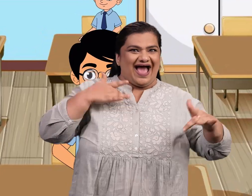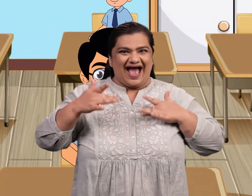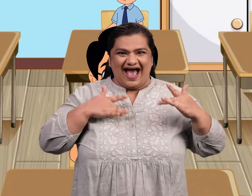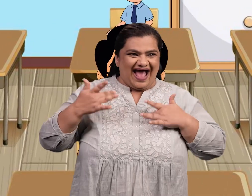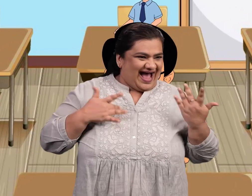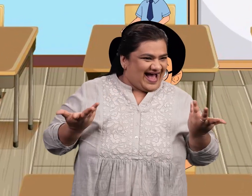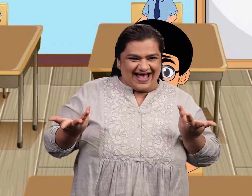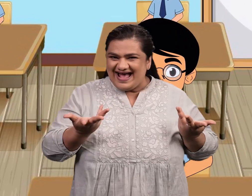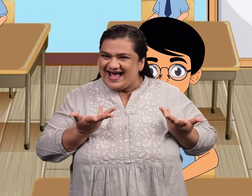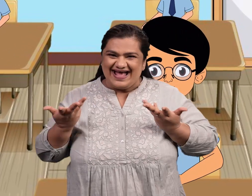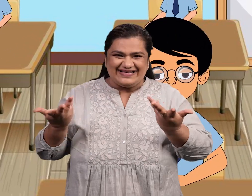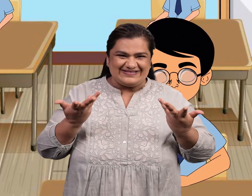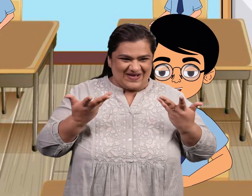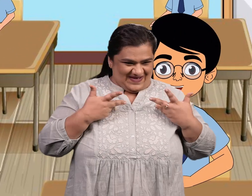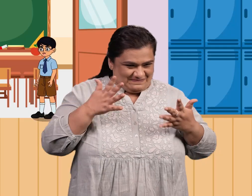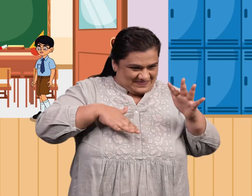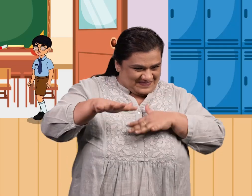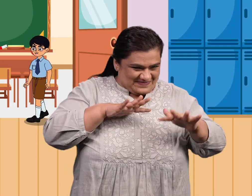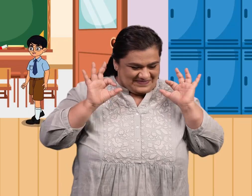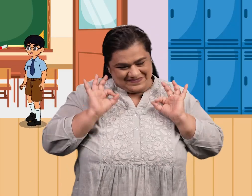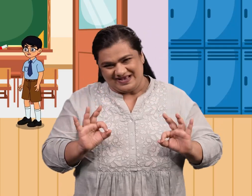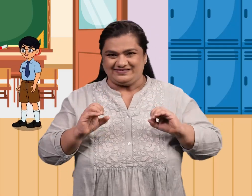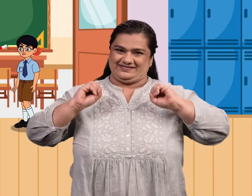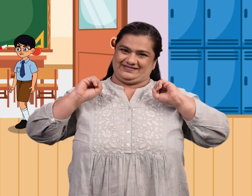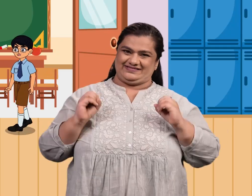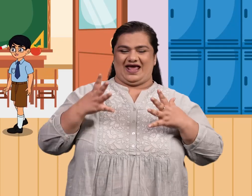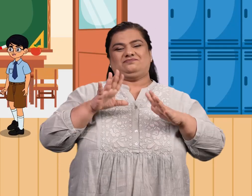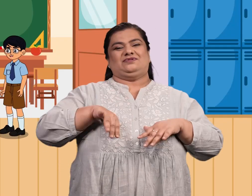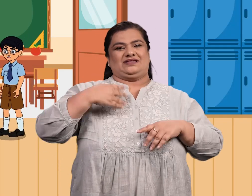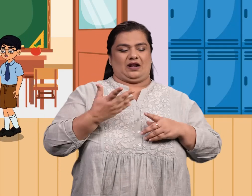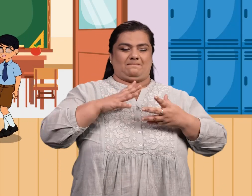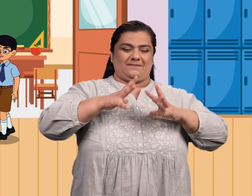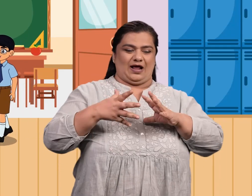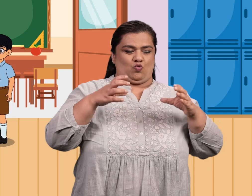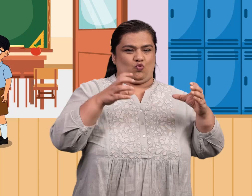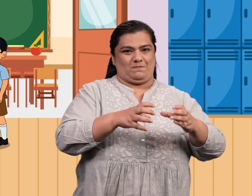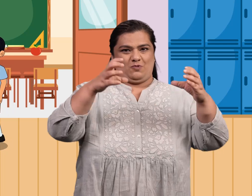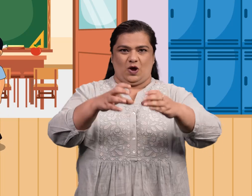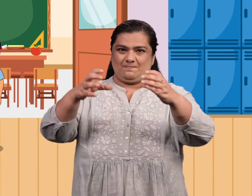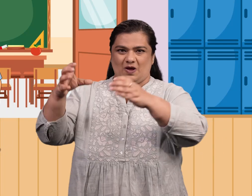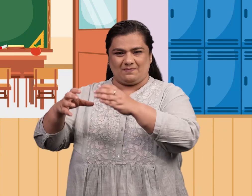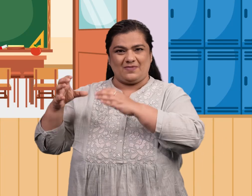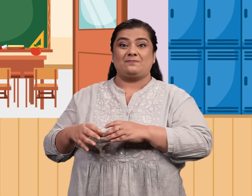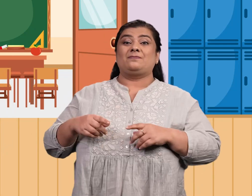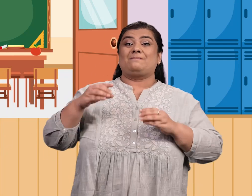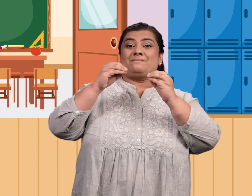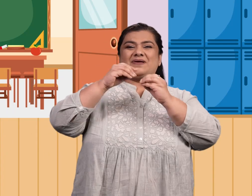All the students buzzed with excitement. Everyone started planning and forming